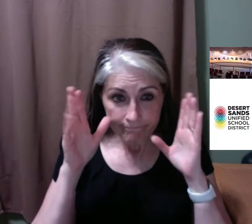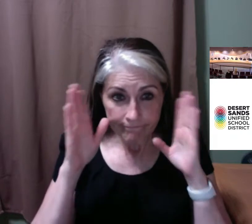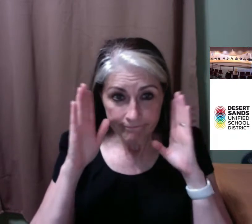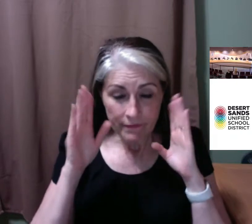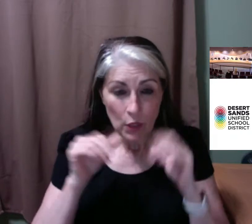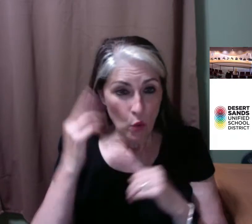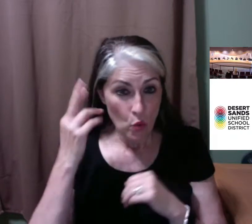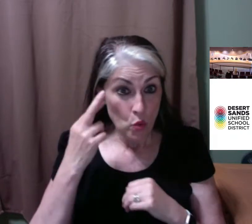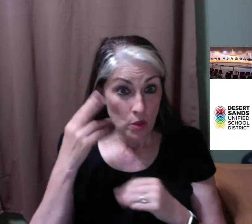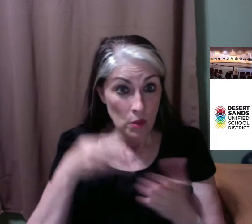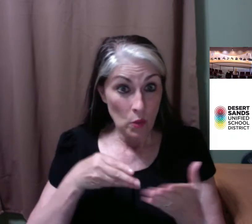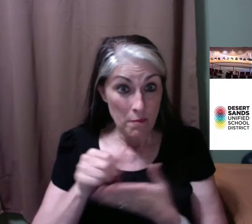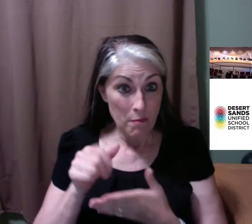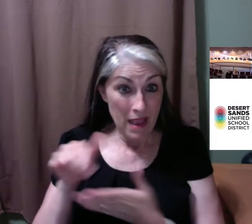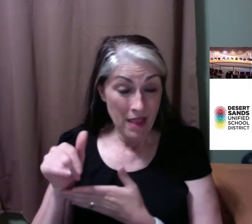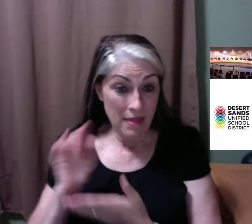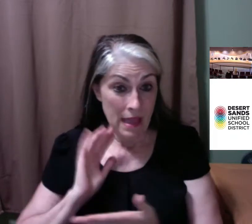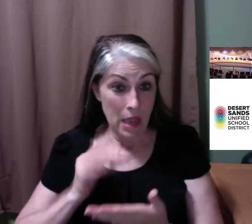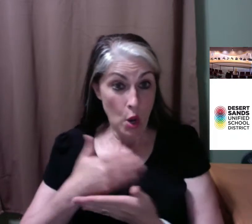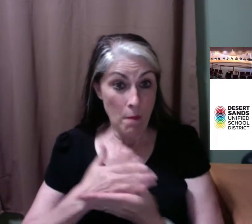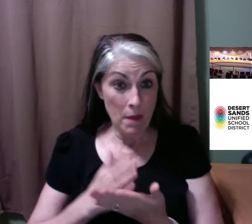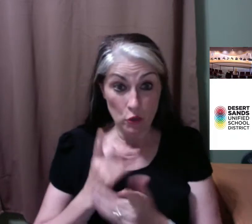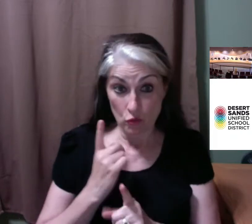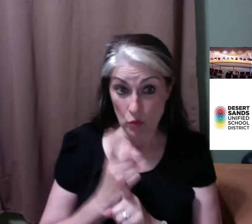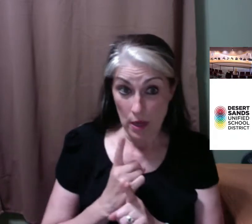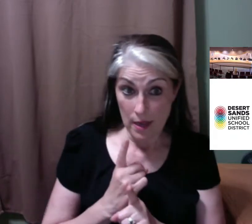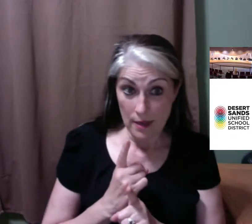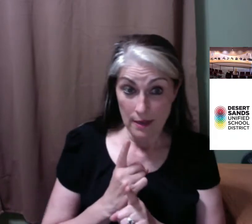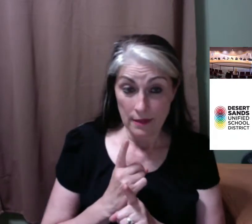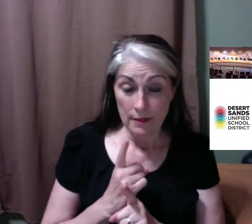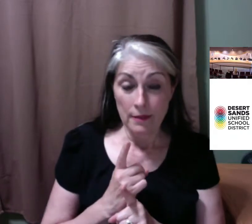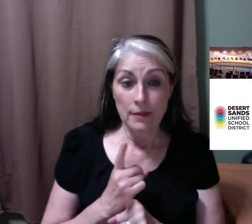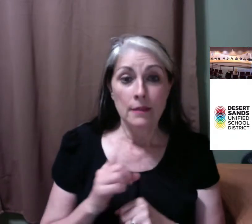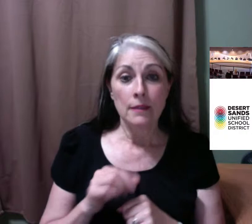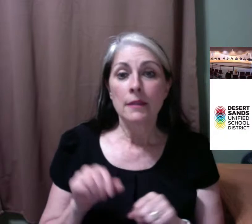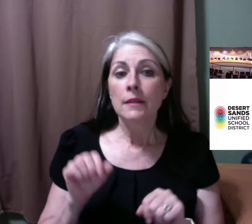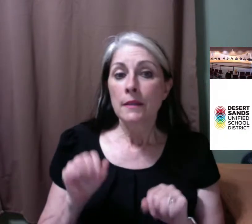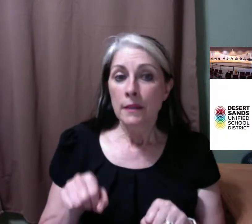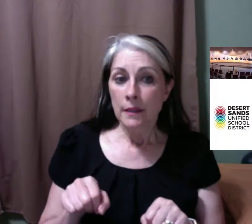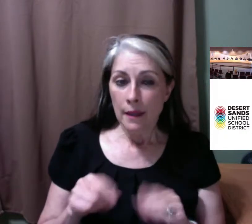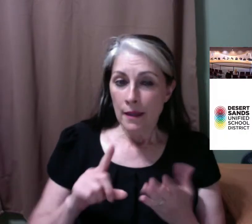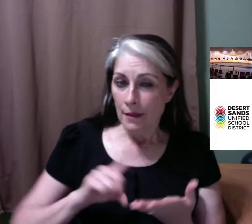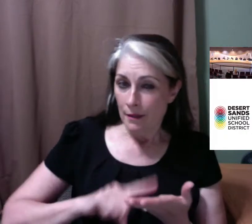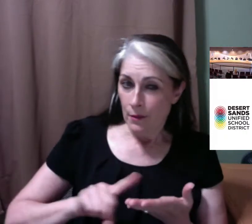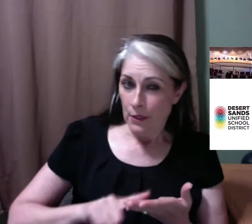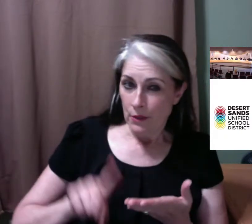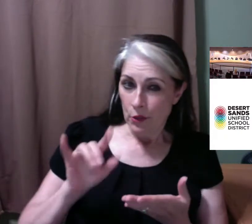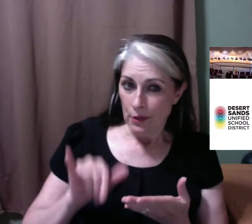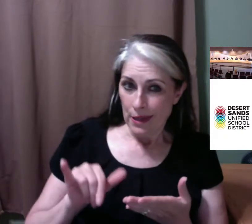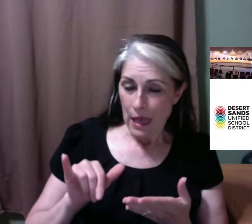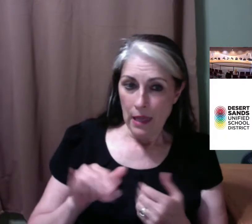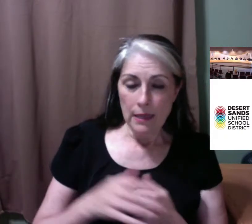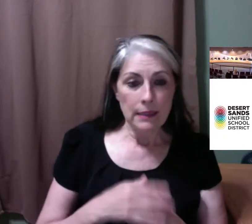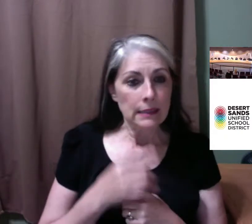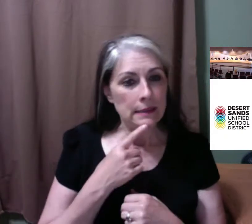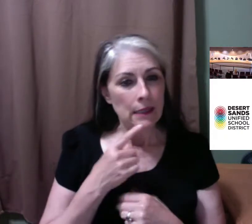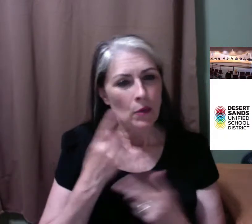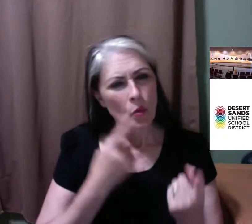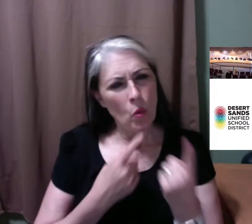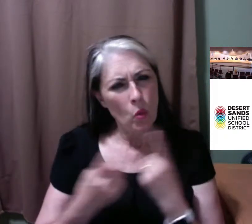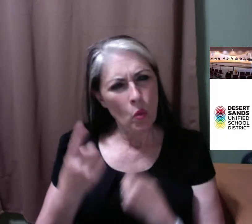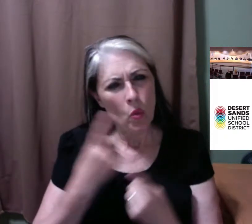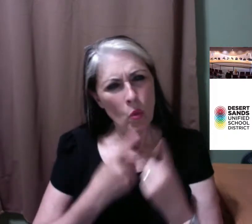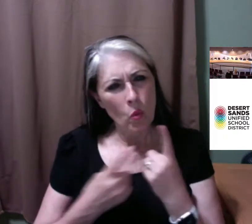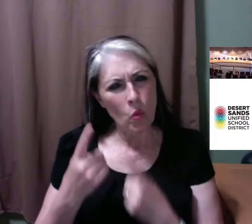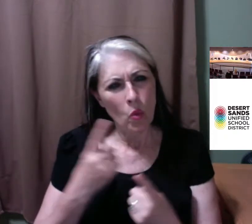we basically pay those out of our budget, correct? Yes. And you can actually look those up, but I was wondering though,